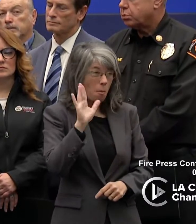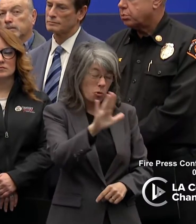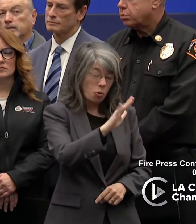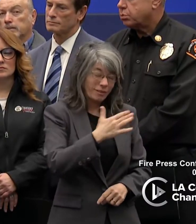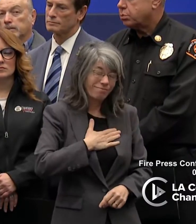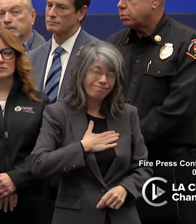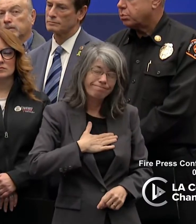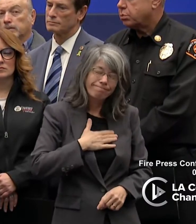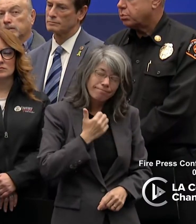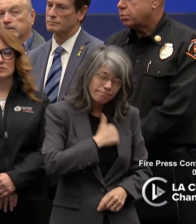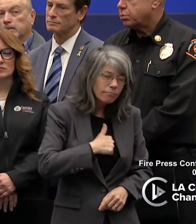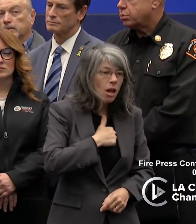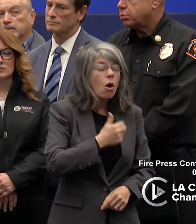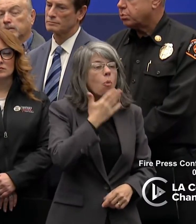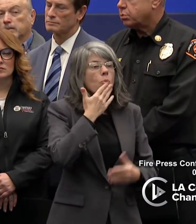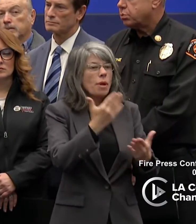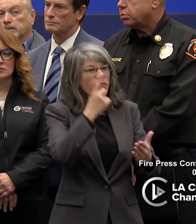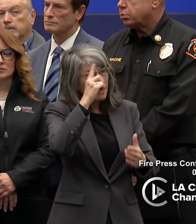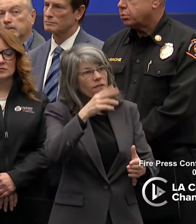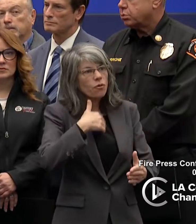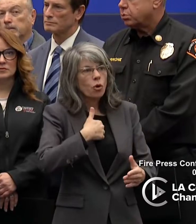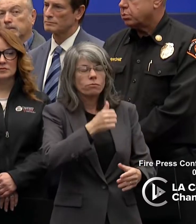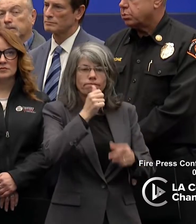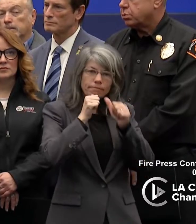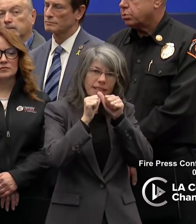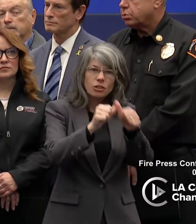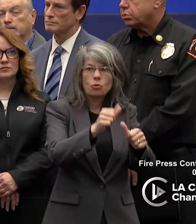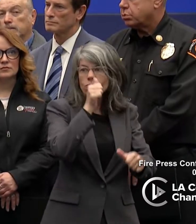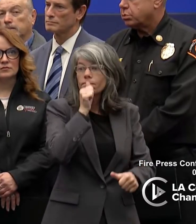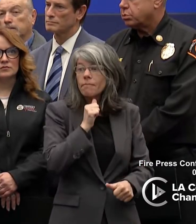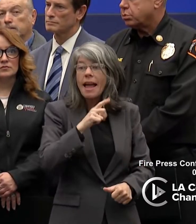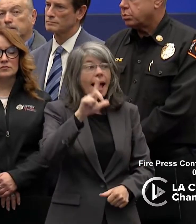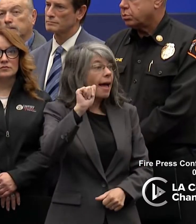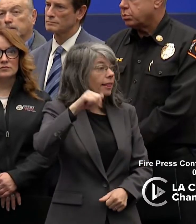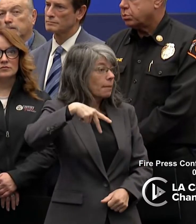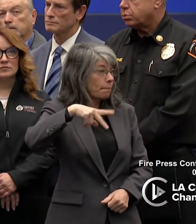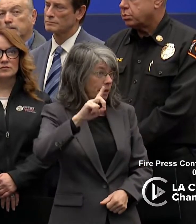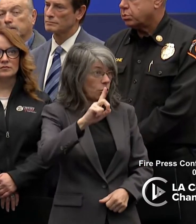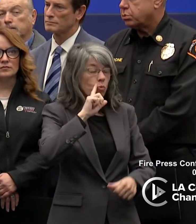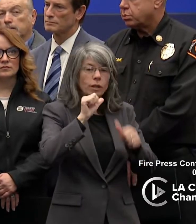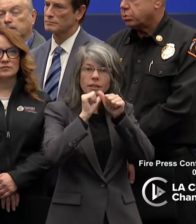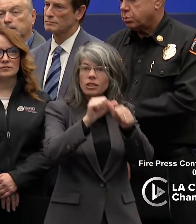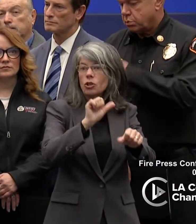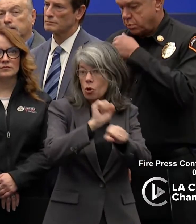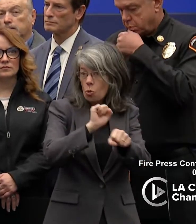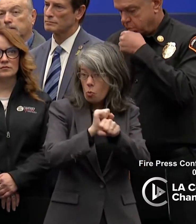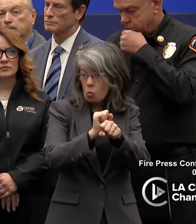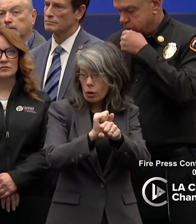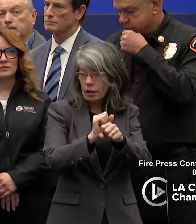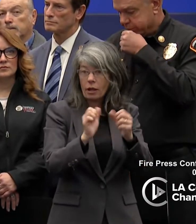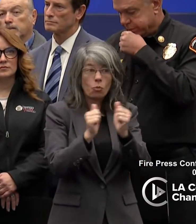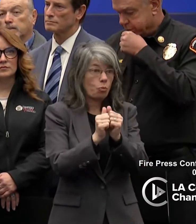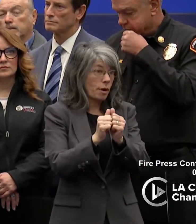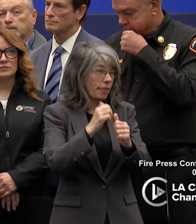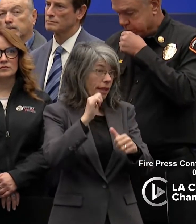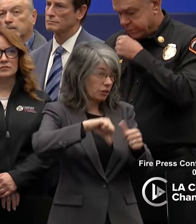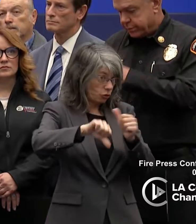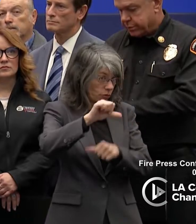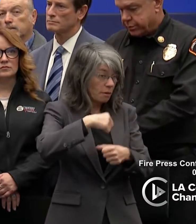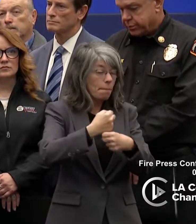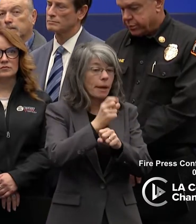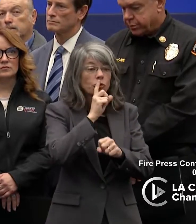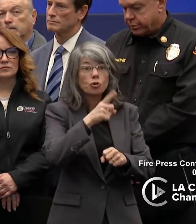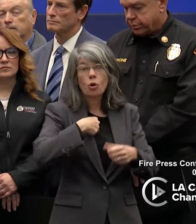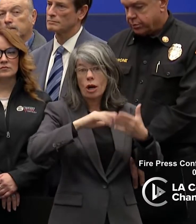you for your patience and continued cooperation. LAPD and our partners here will continue to work alongside each other to make sure